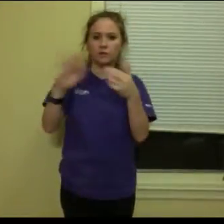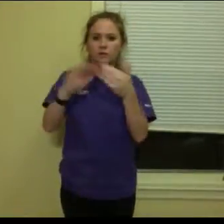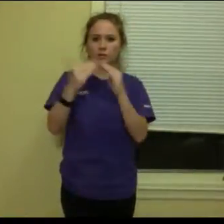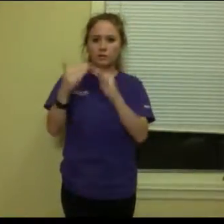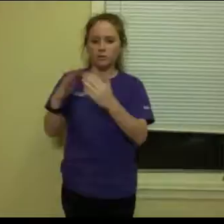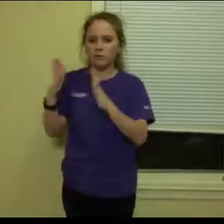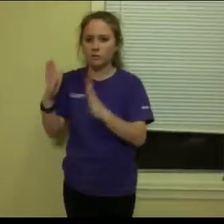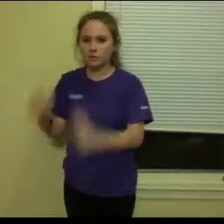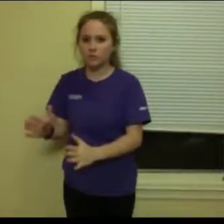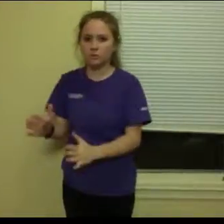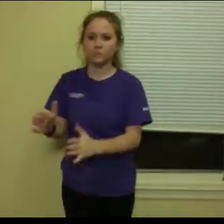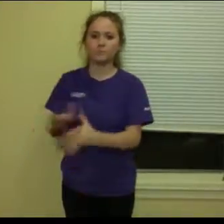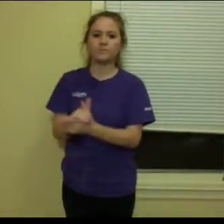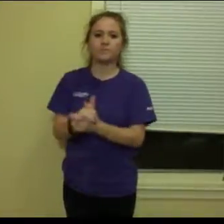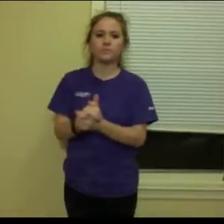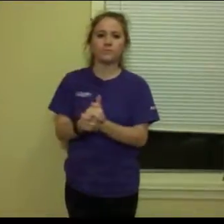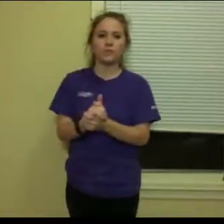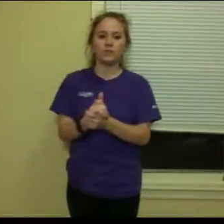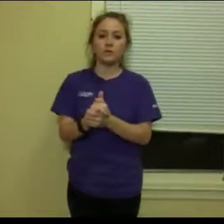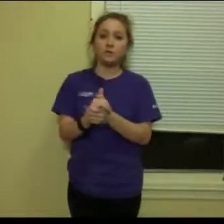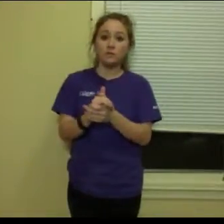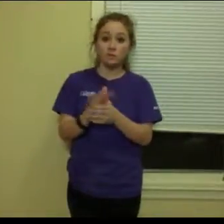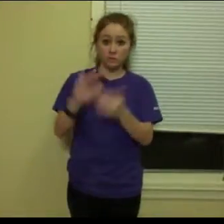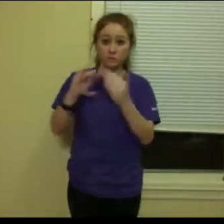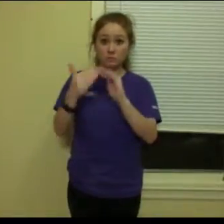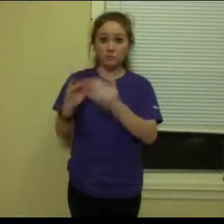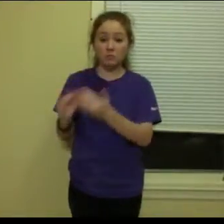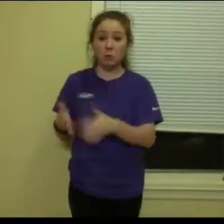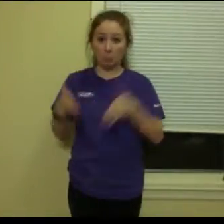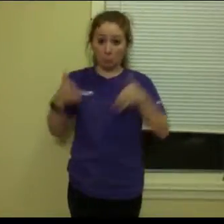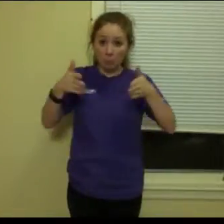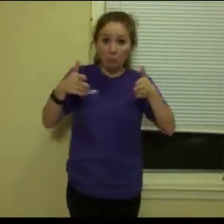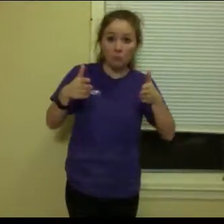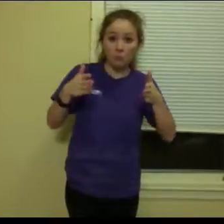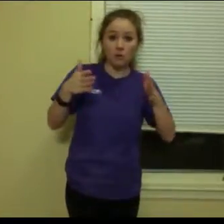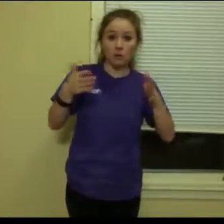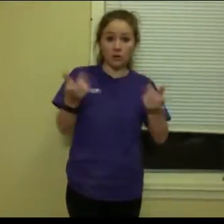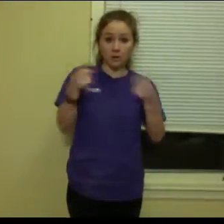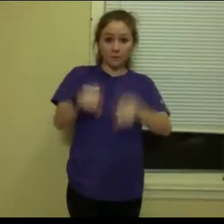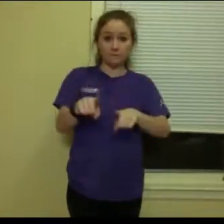to achieve more enlightened thoughts, the community